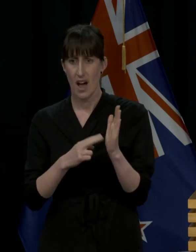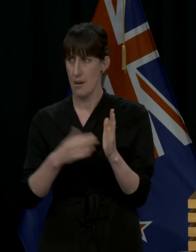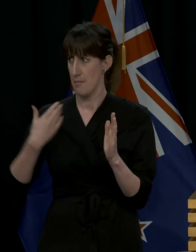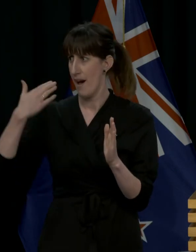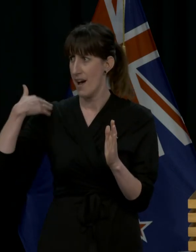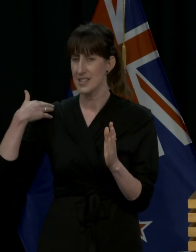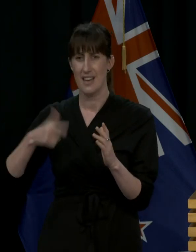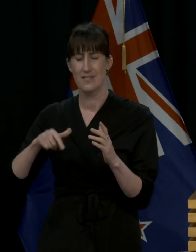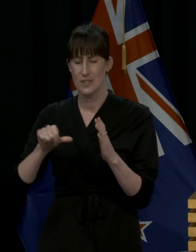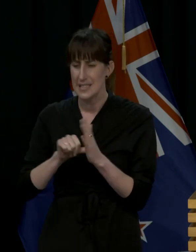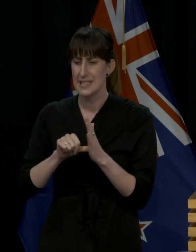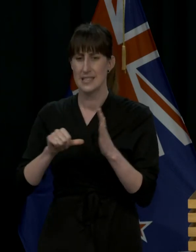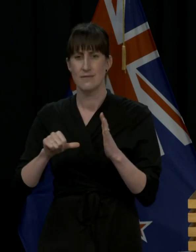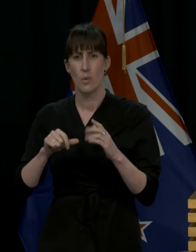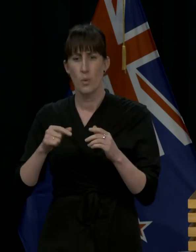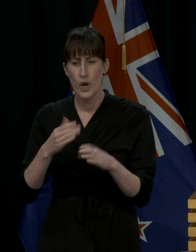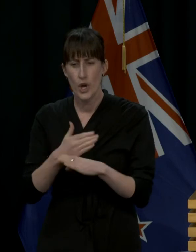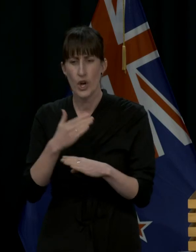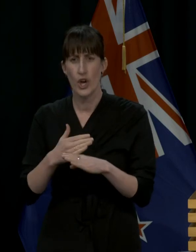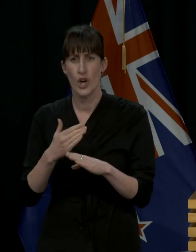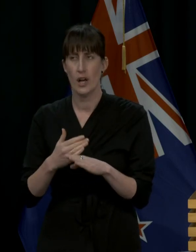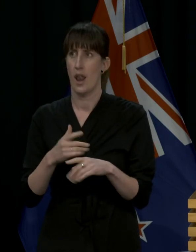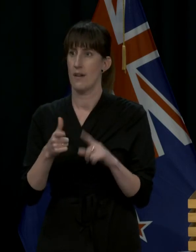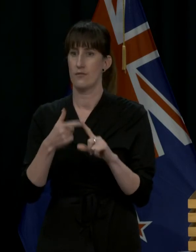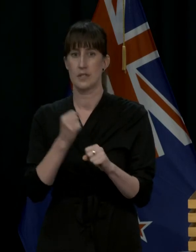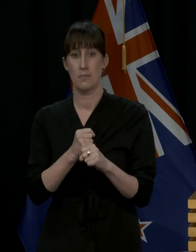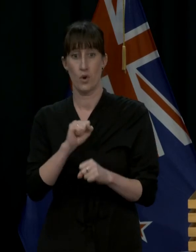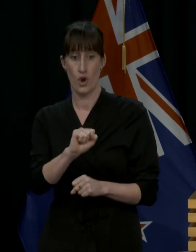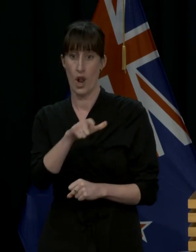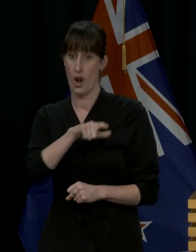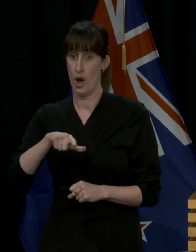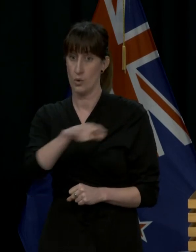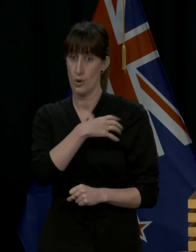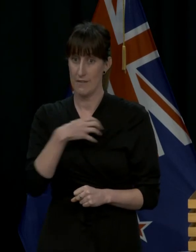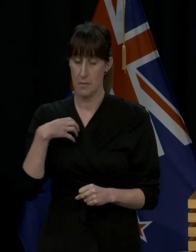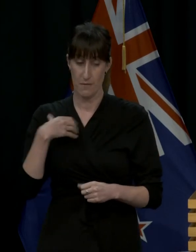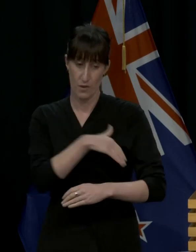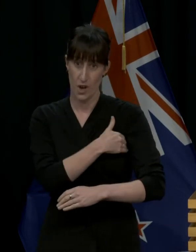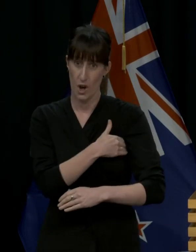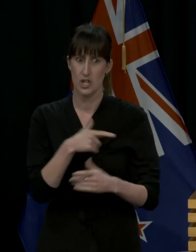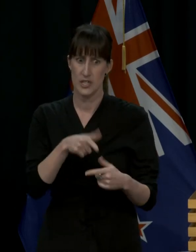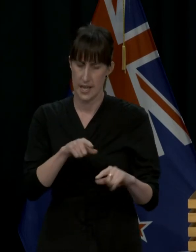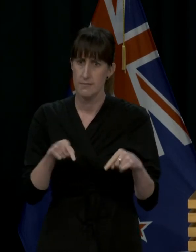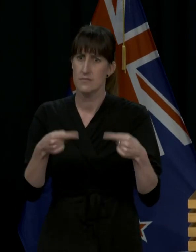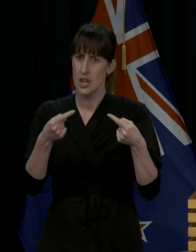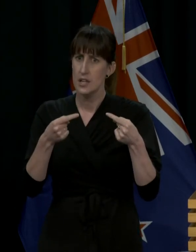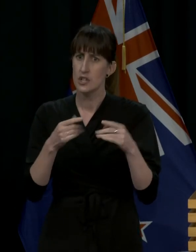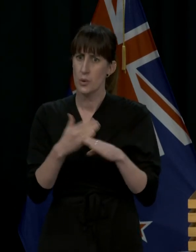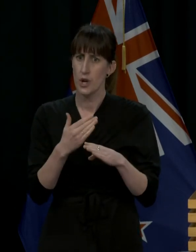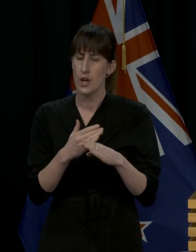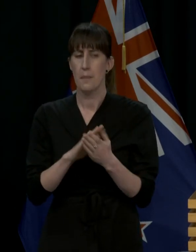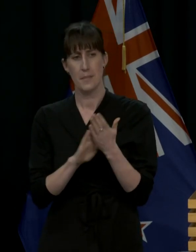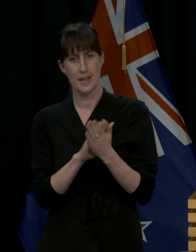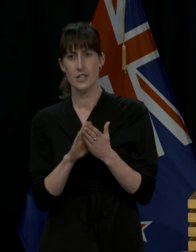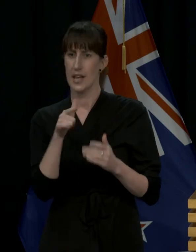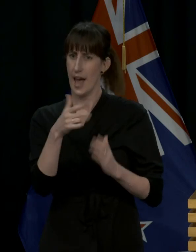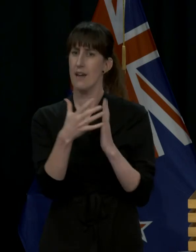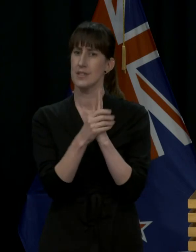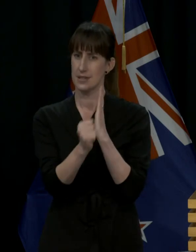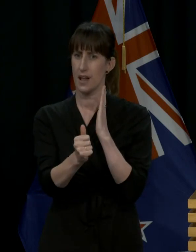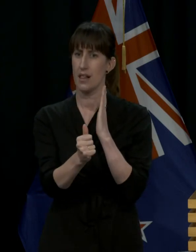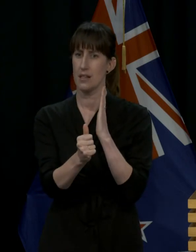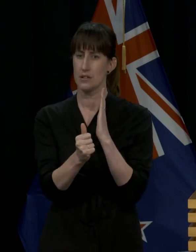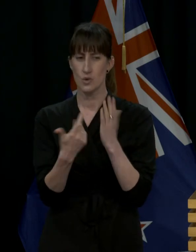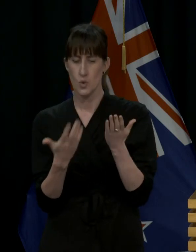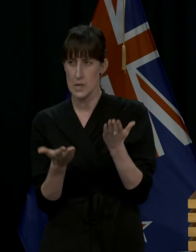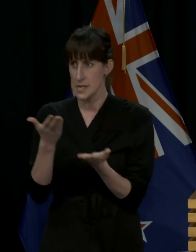to conduct over, for instance, her local government portfolio. And that, to me, demonstrates those diplomacy skills that we need to represent